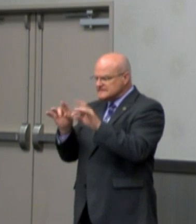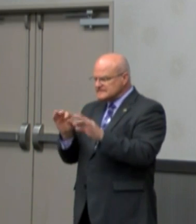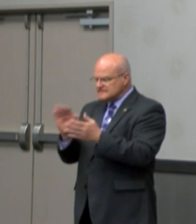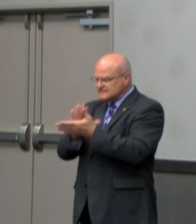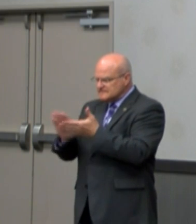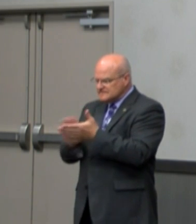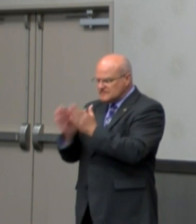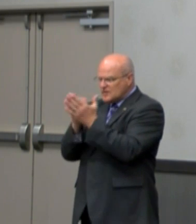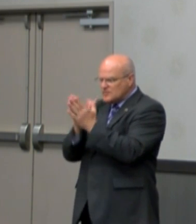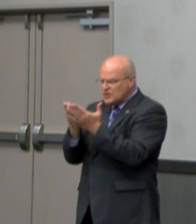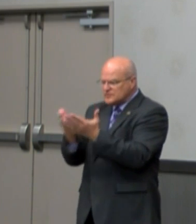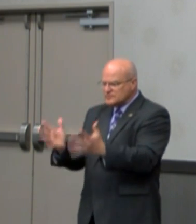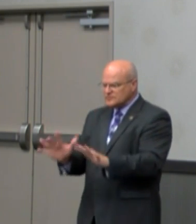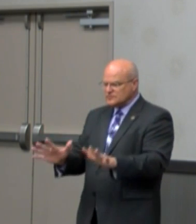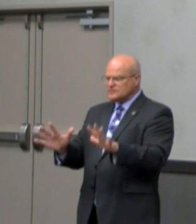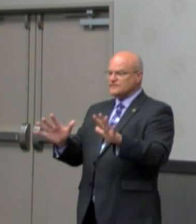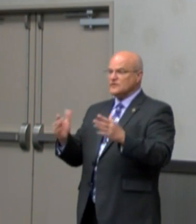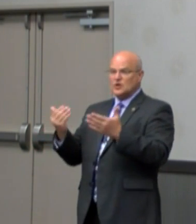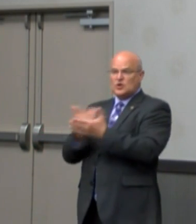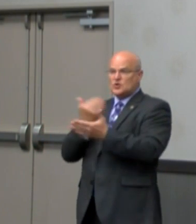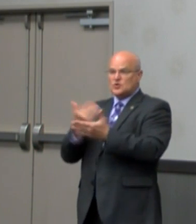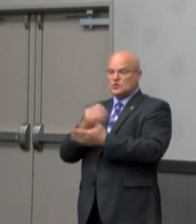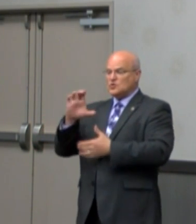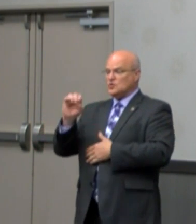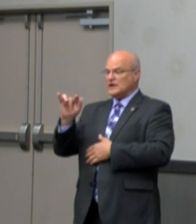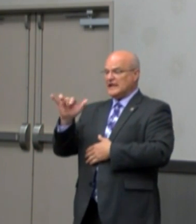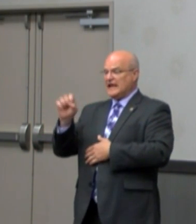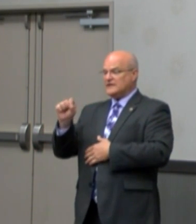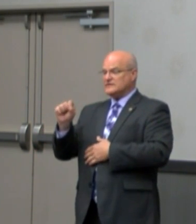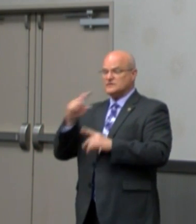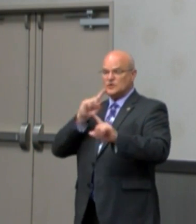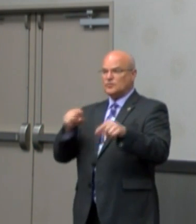speak. We don't have any new counties to report.